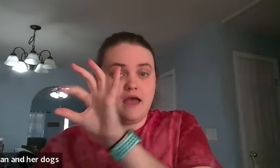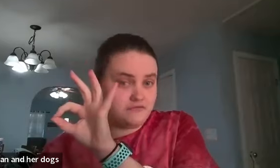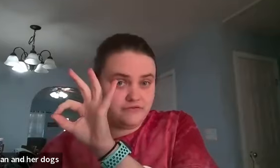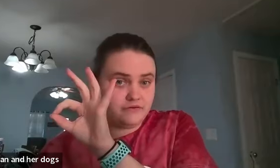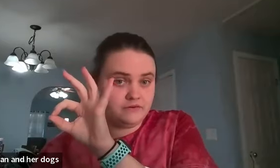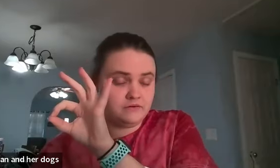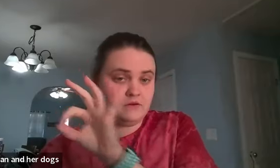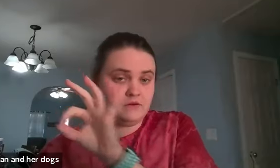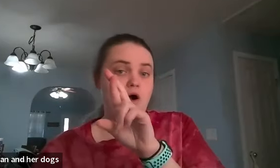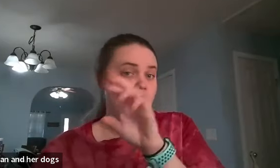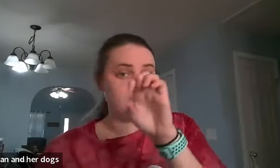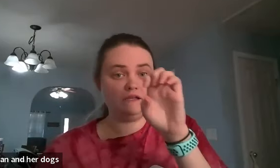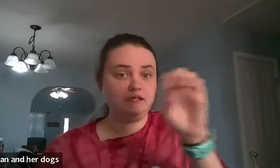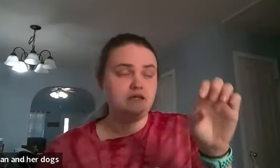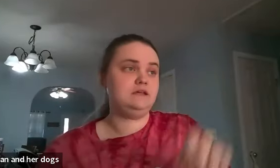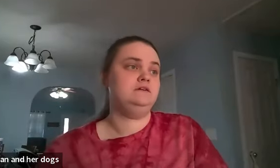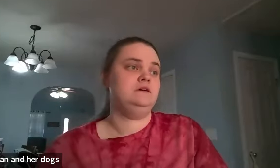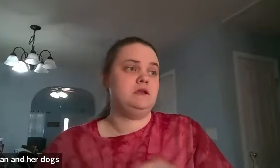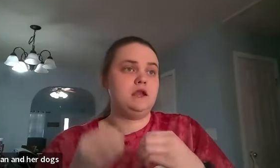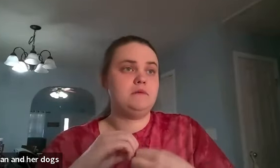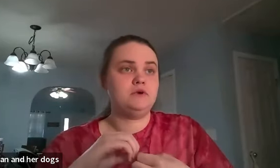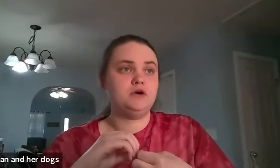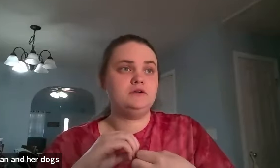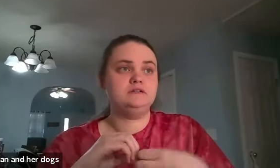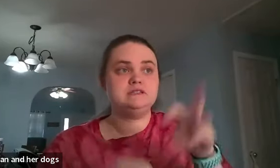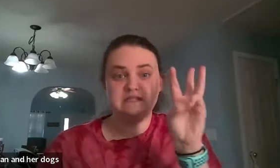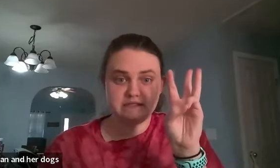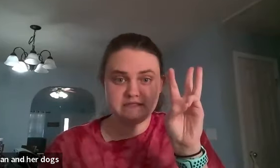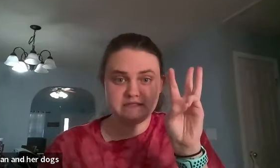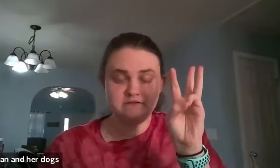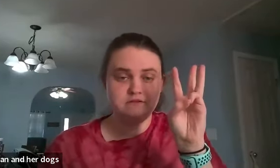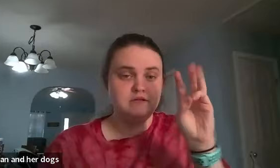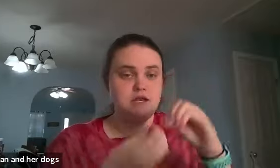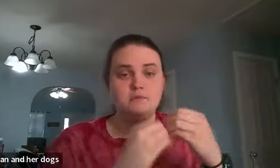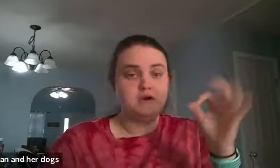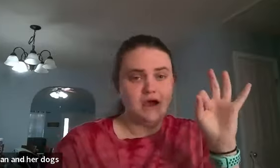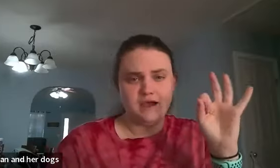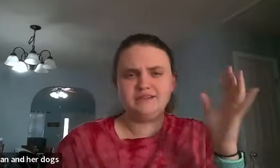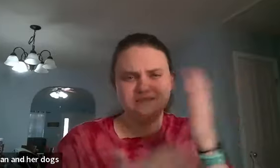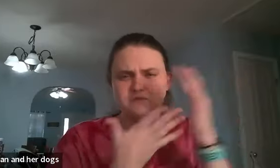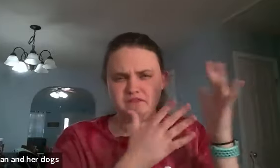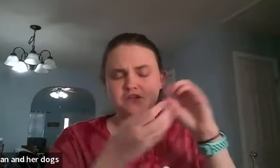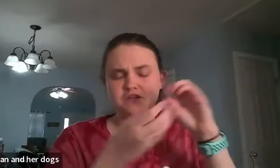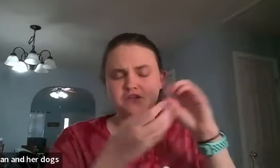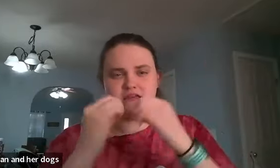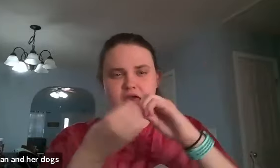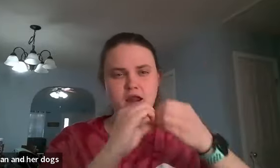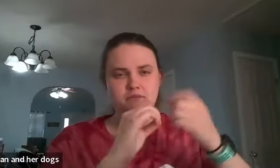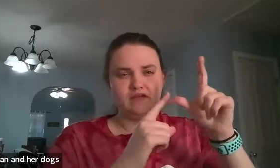F R E number 6, number 9, something like that, you would say that number and that